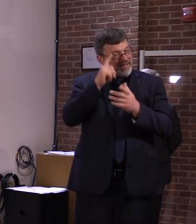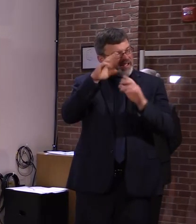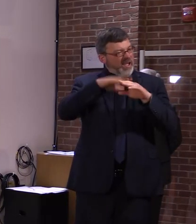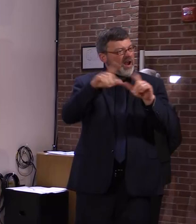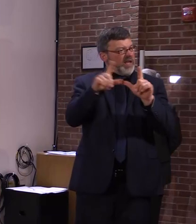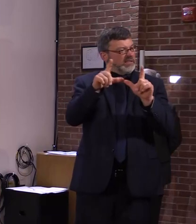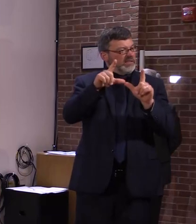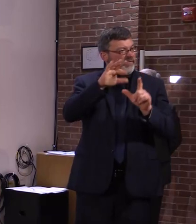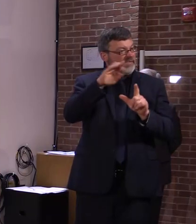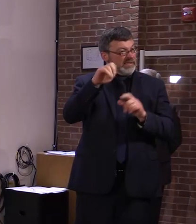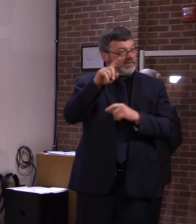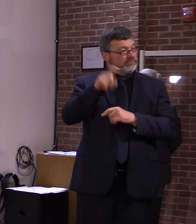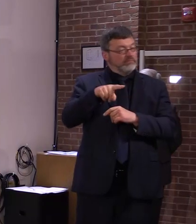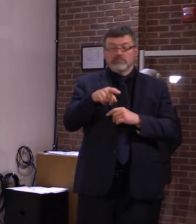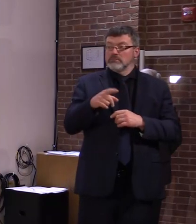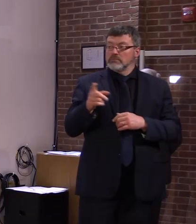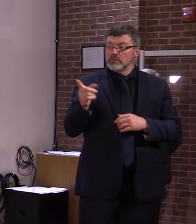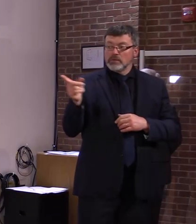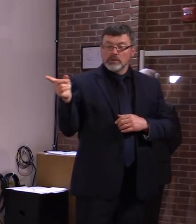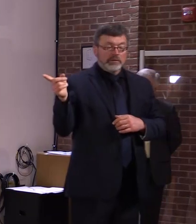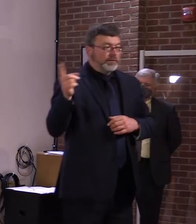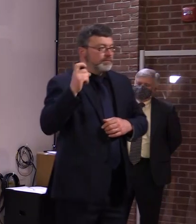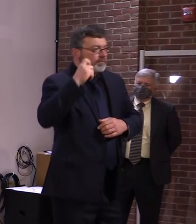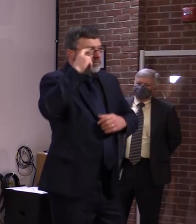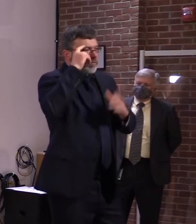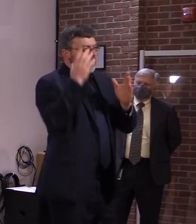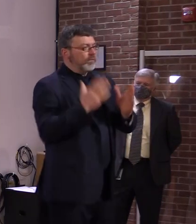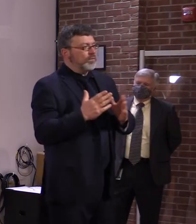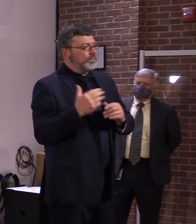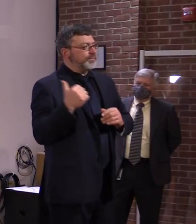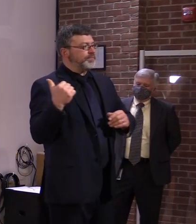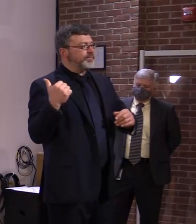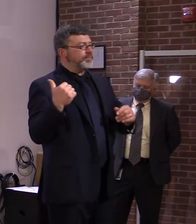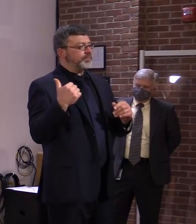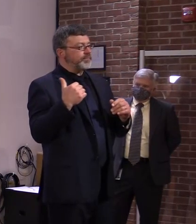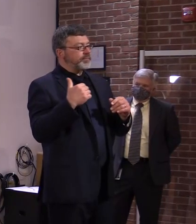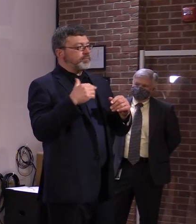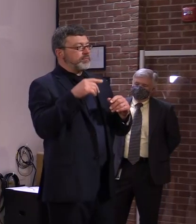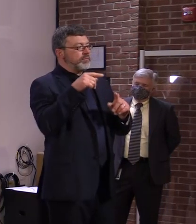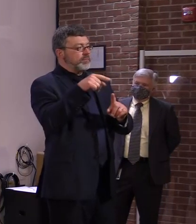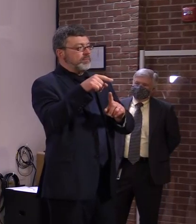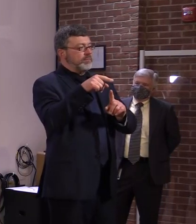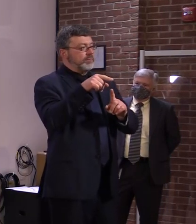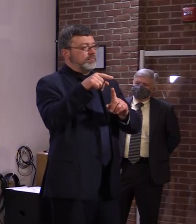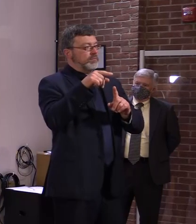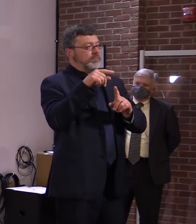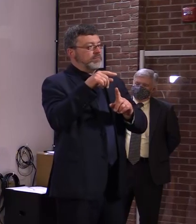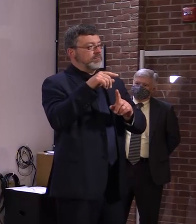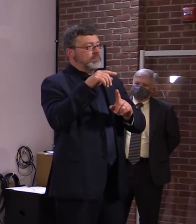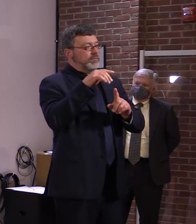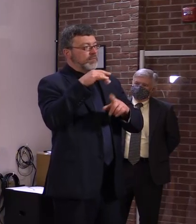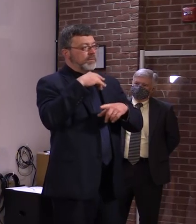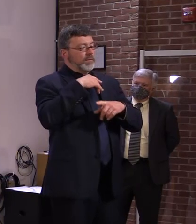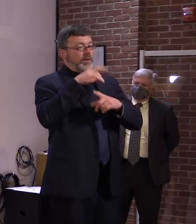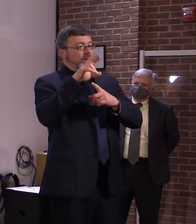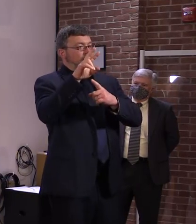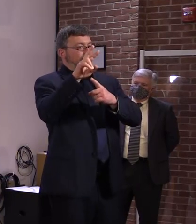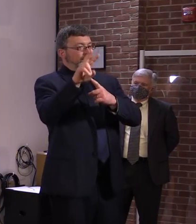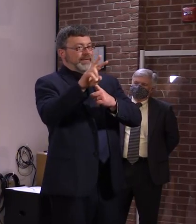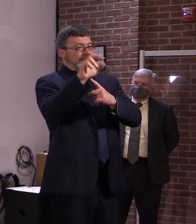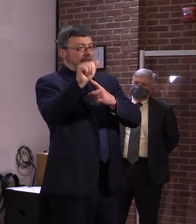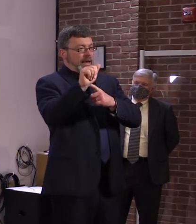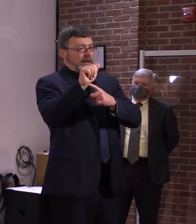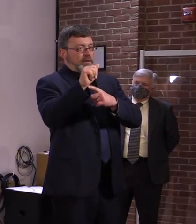probably is a better question for the VA, and we can put them in touch with them, but I'm not aware of